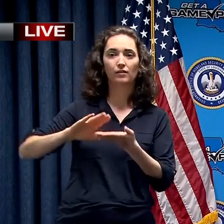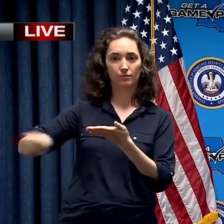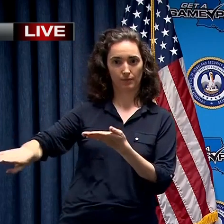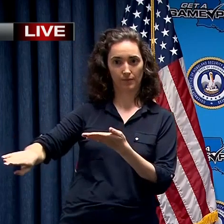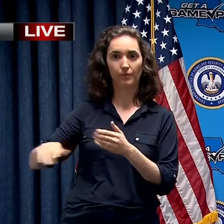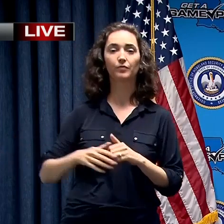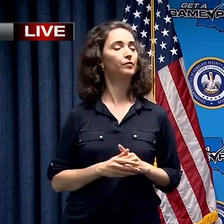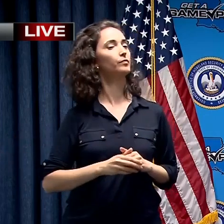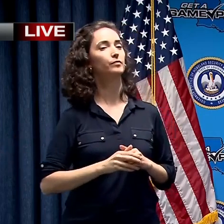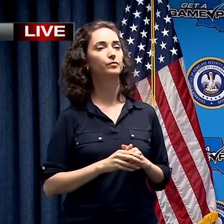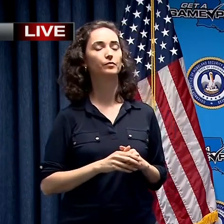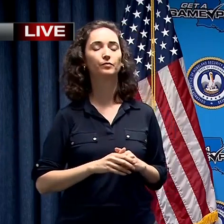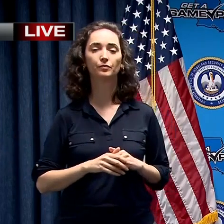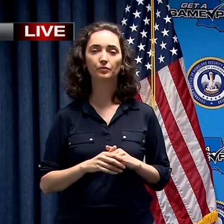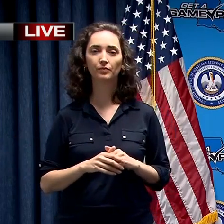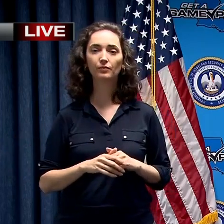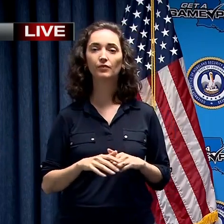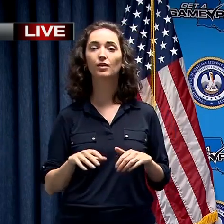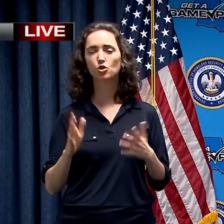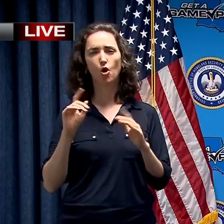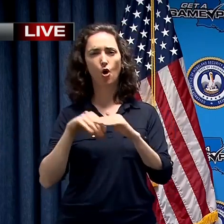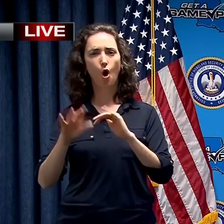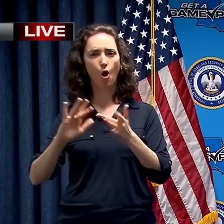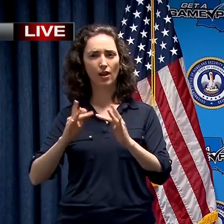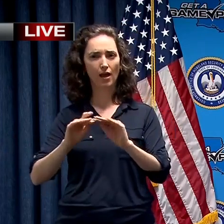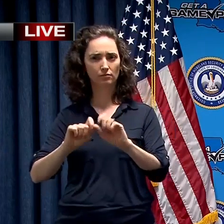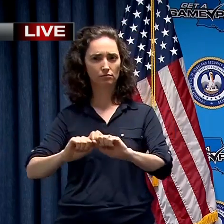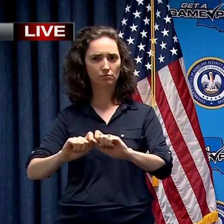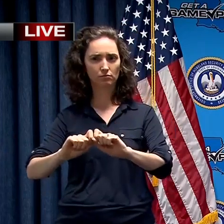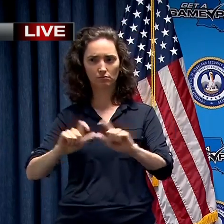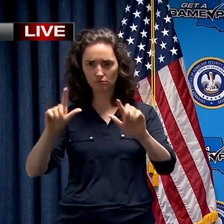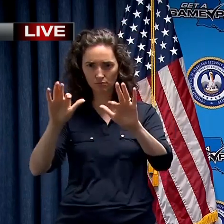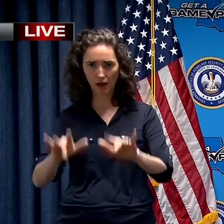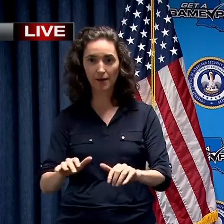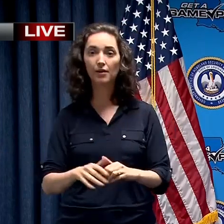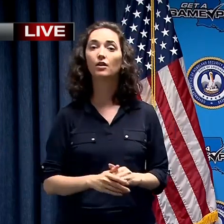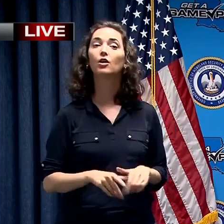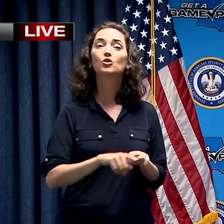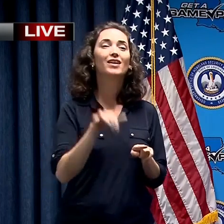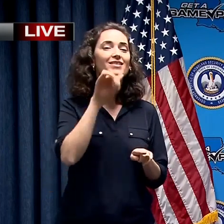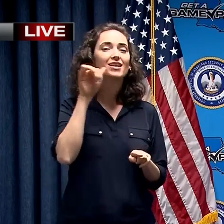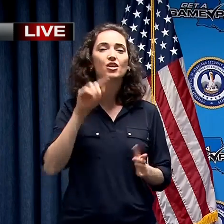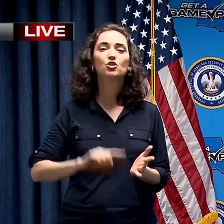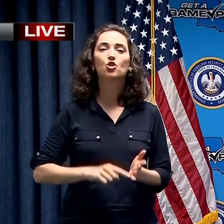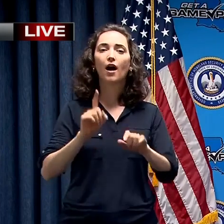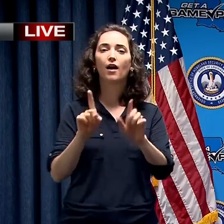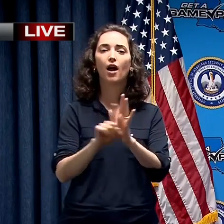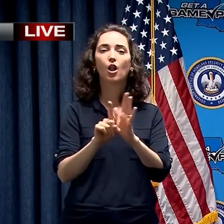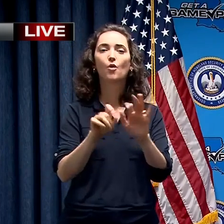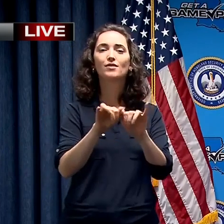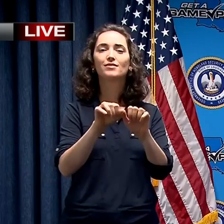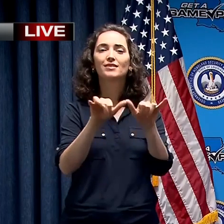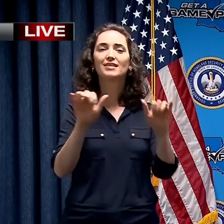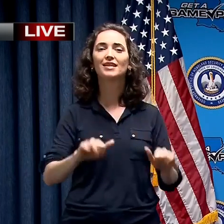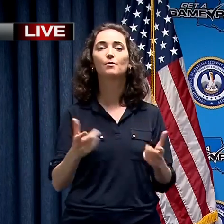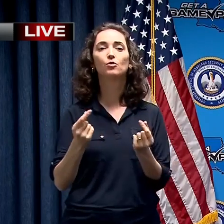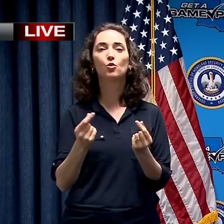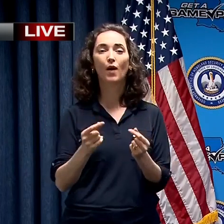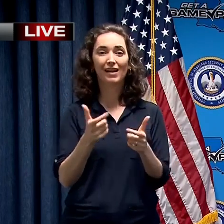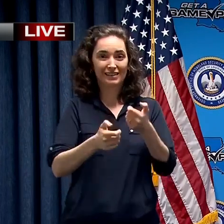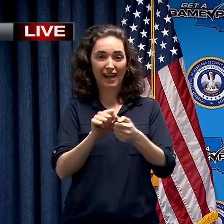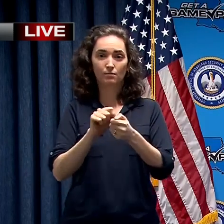alert system that will provide timely COVID-19 updates and other critical guidance directly through the governor's